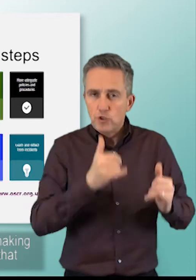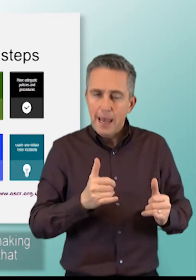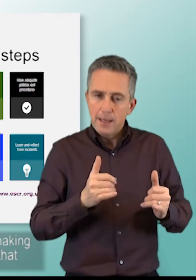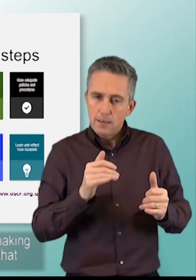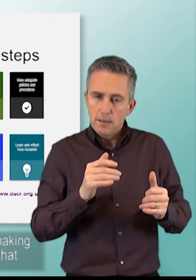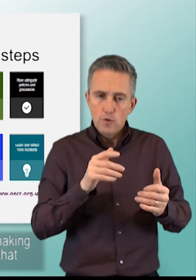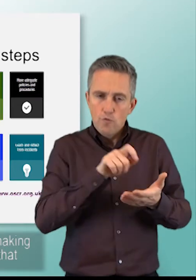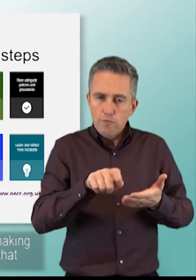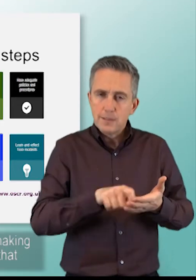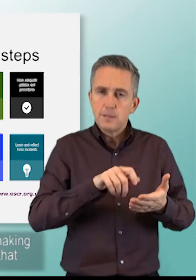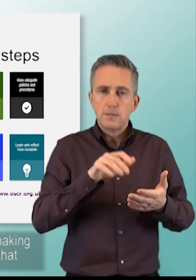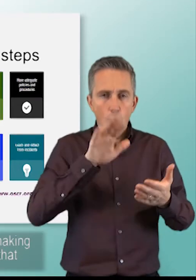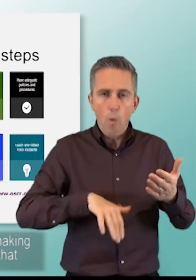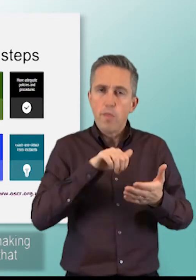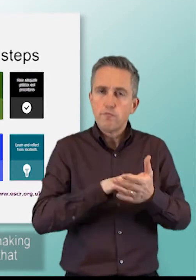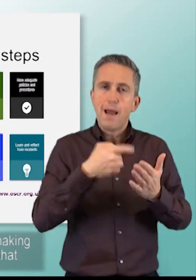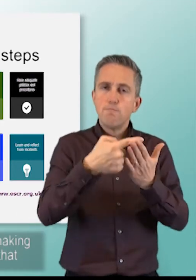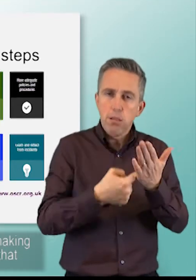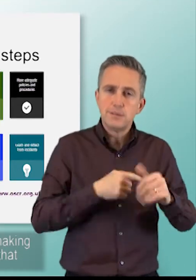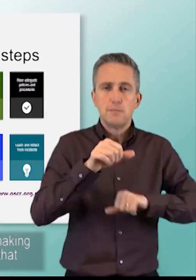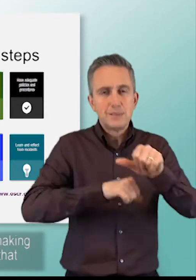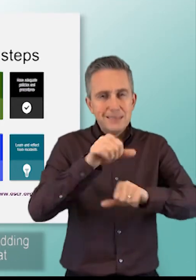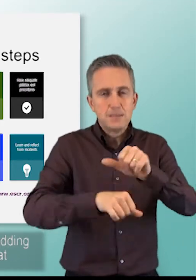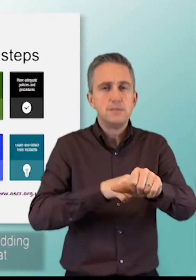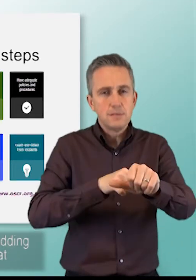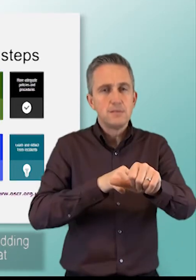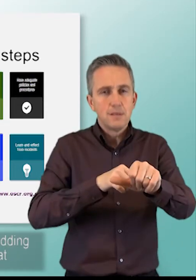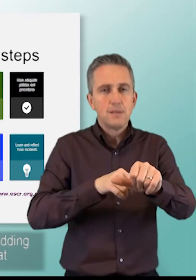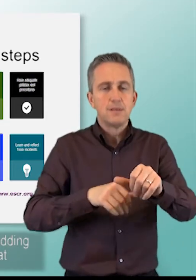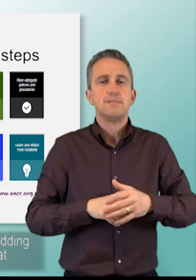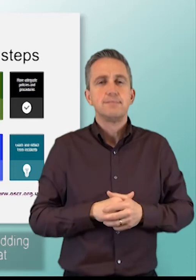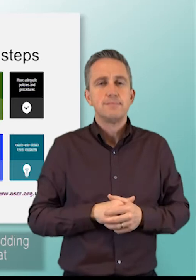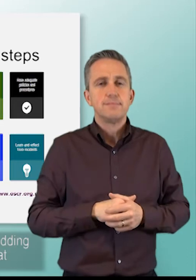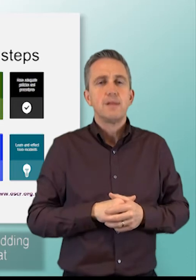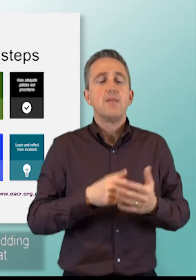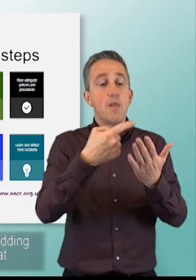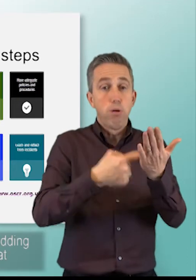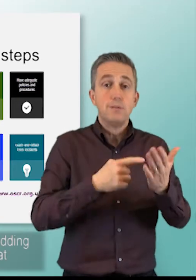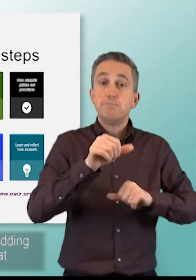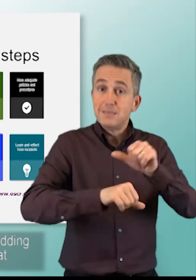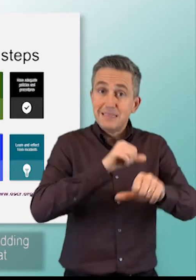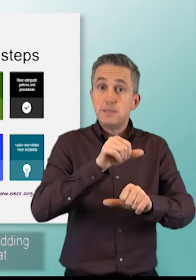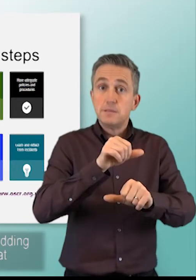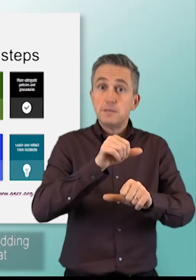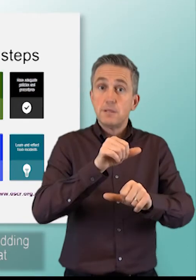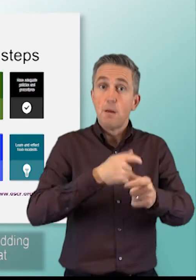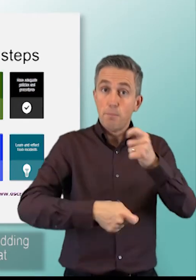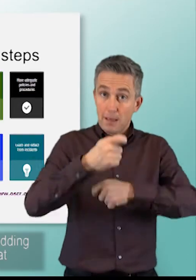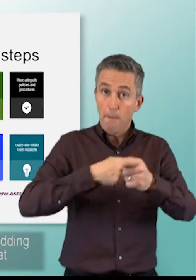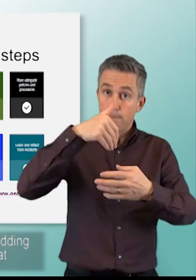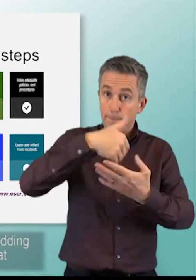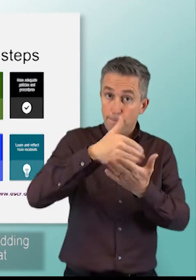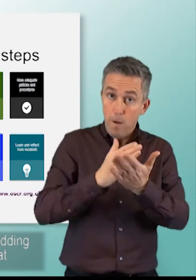that, and making sure that they're implemented and understood and that people understand what their roles are in that, and that it's embedded in an